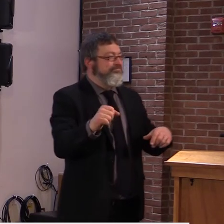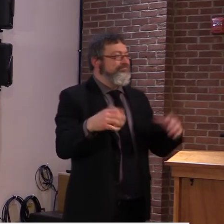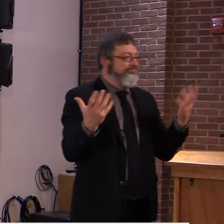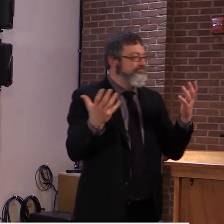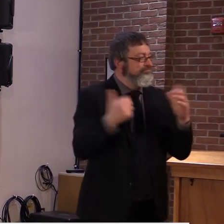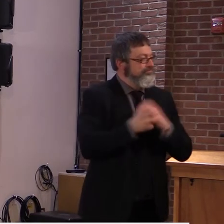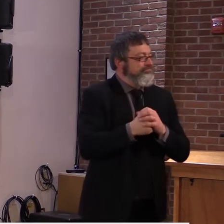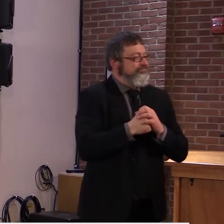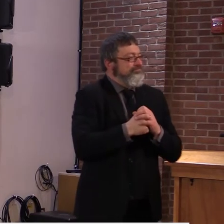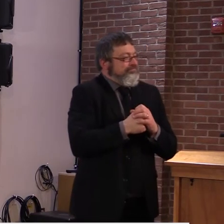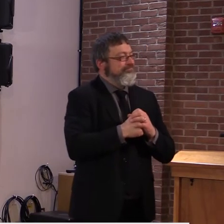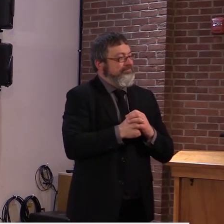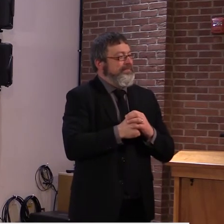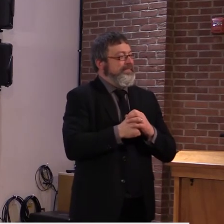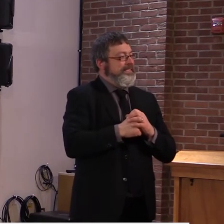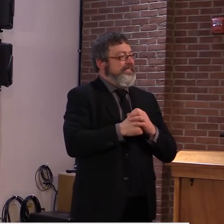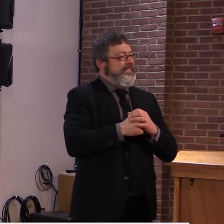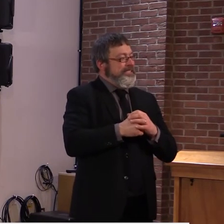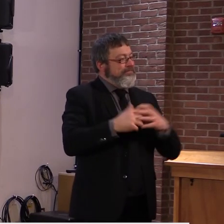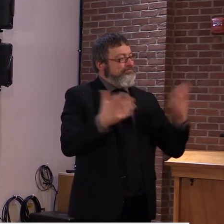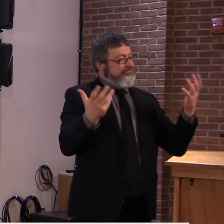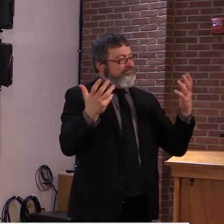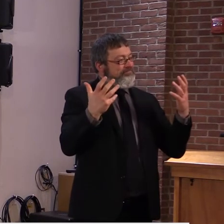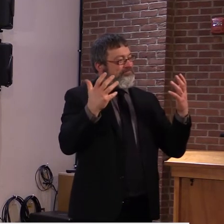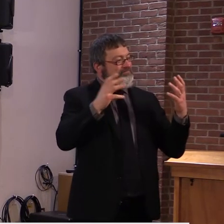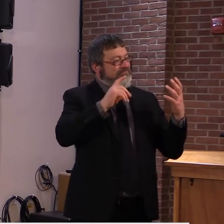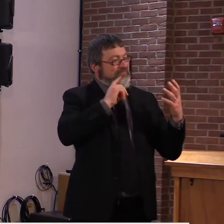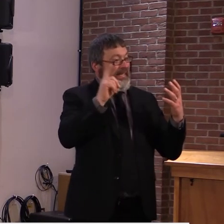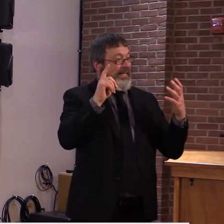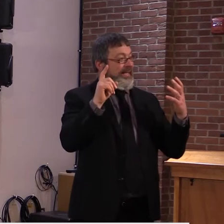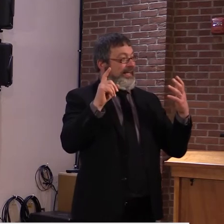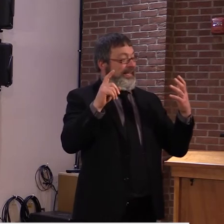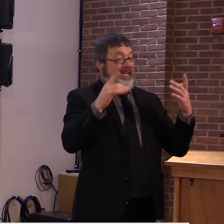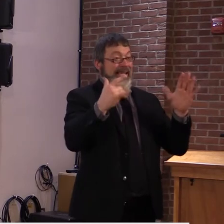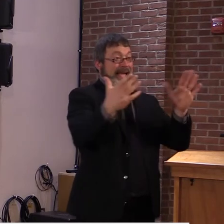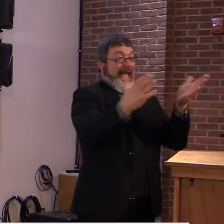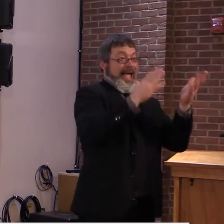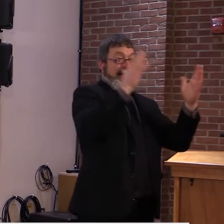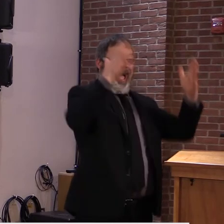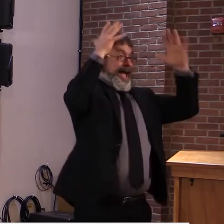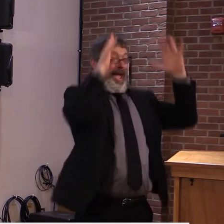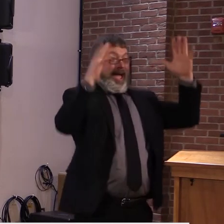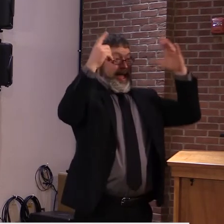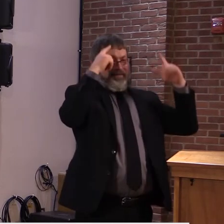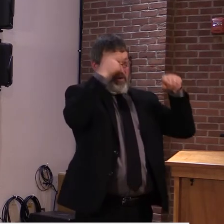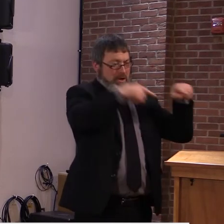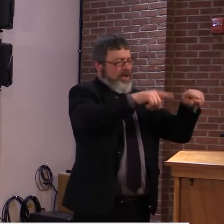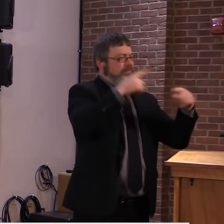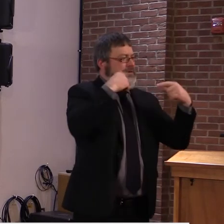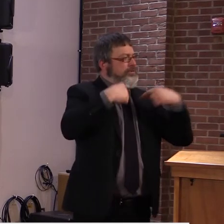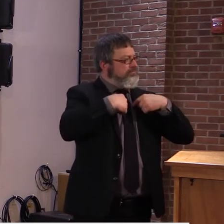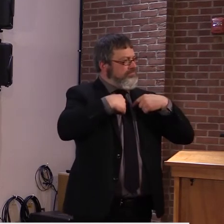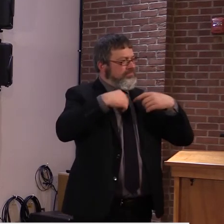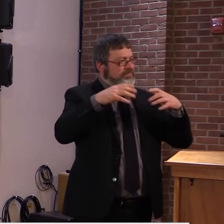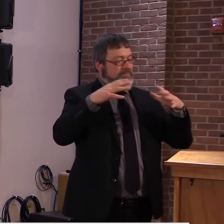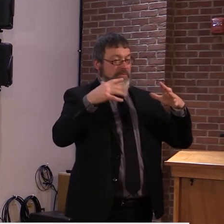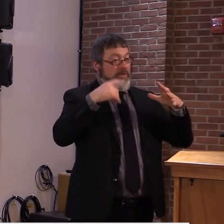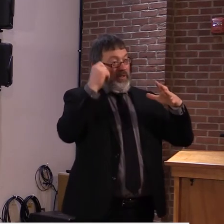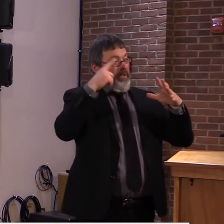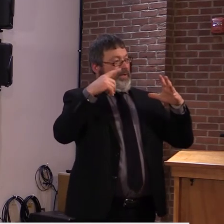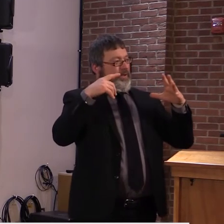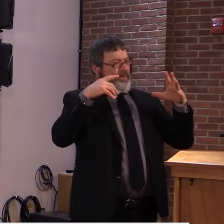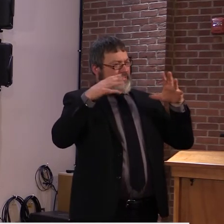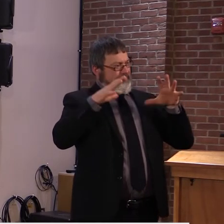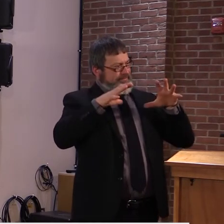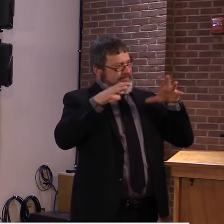that I had, again, I got all the accolades for winning a race, but the real reason I won is